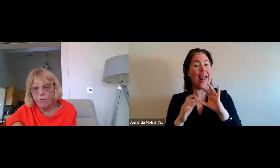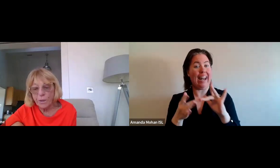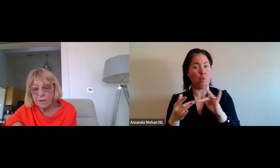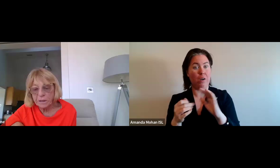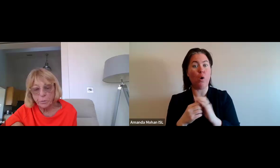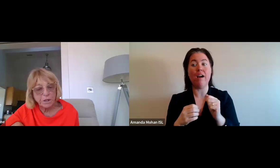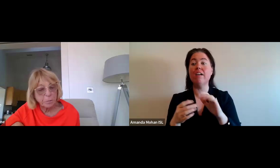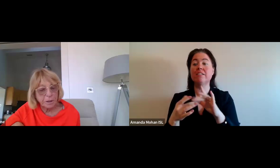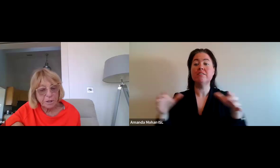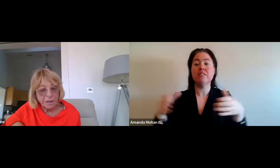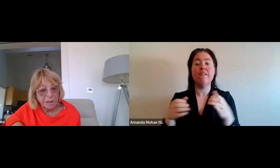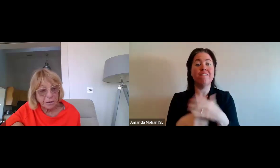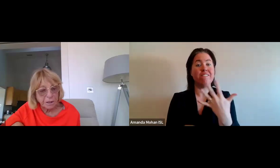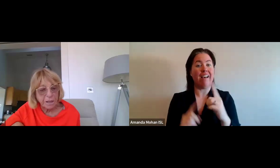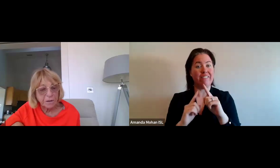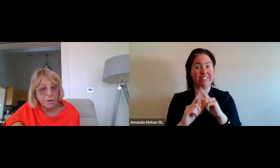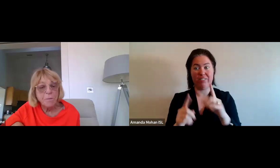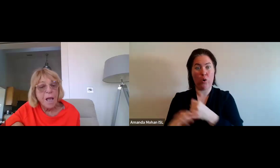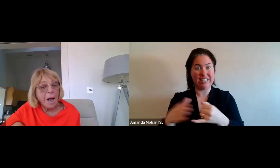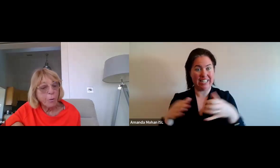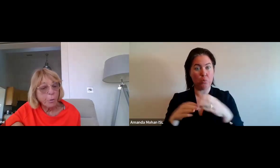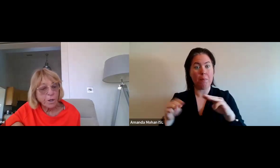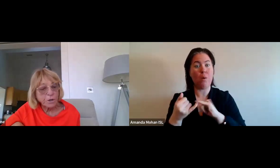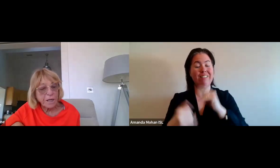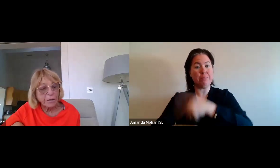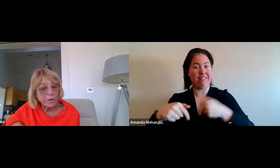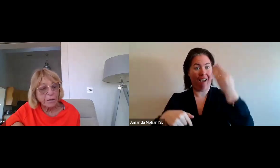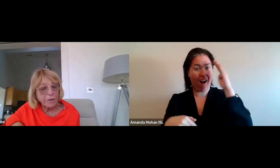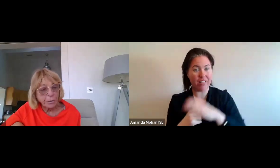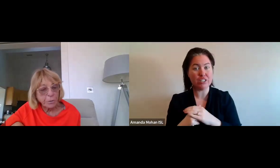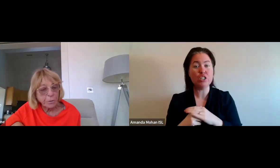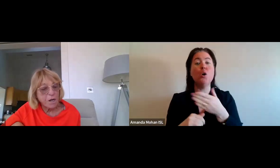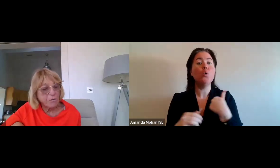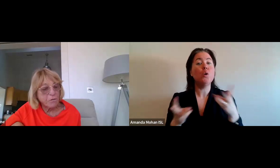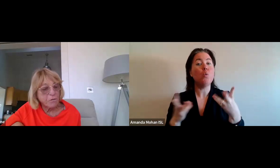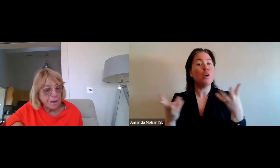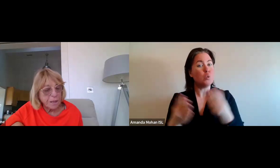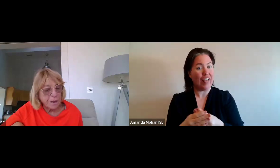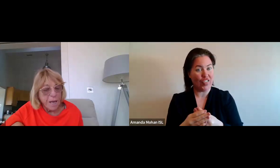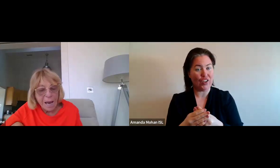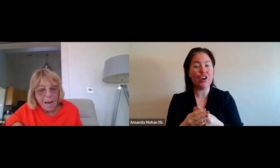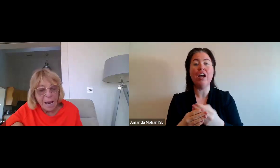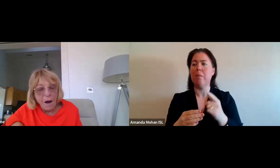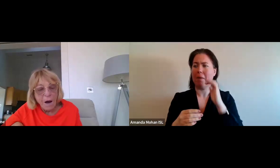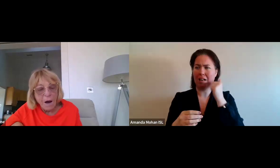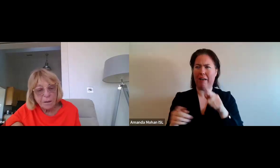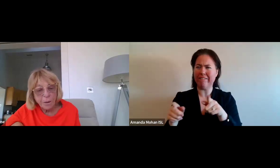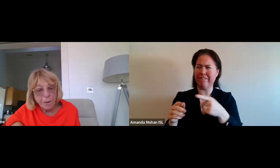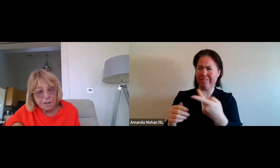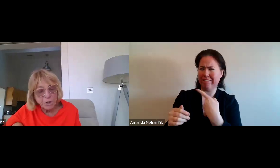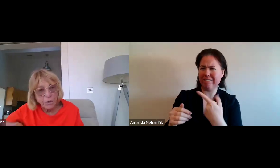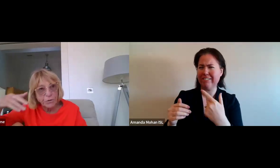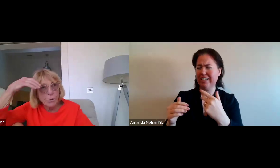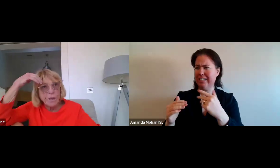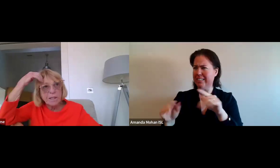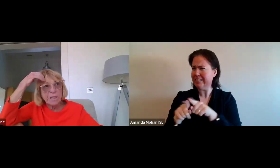organisations of persons with disabilities here in Ireland, and we work together because we share values around